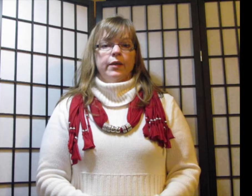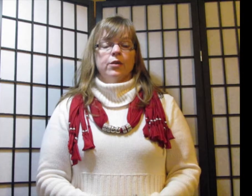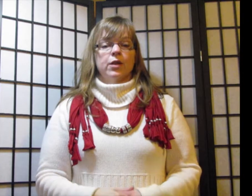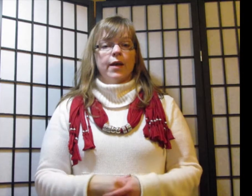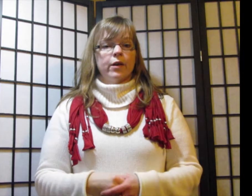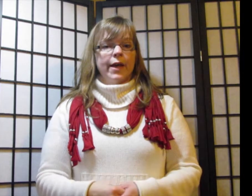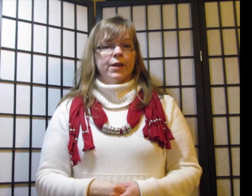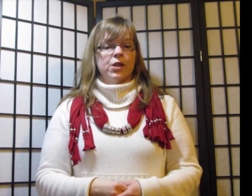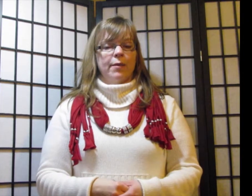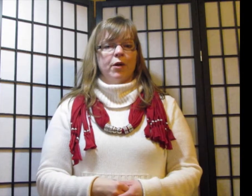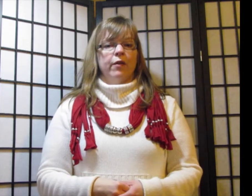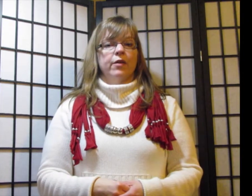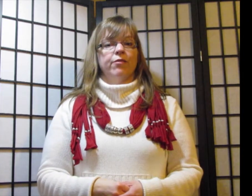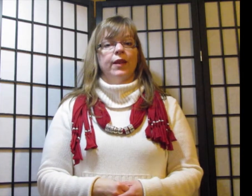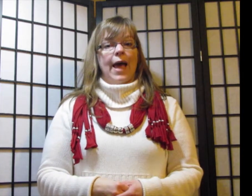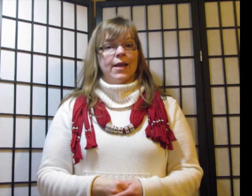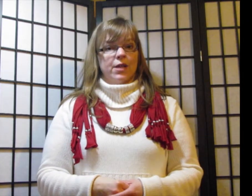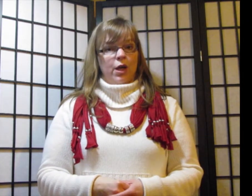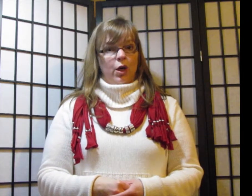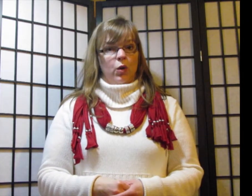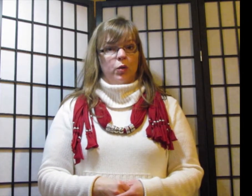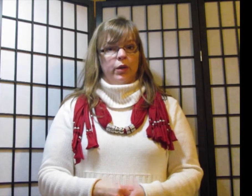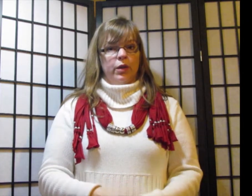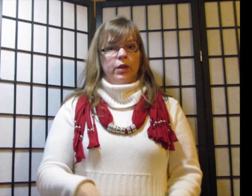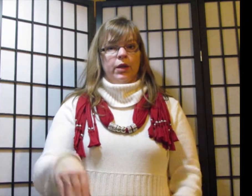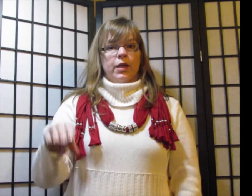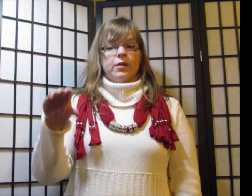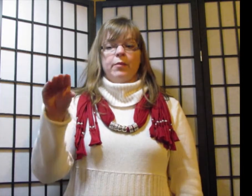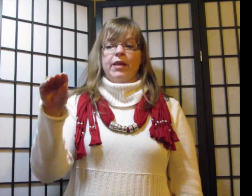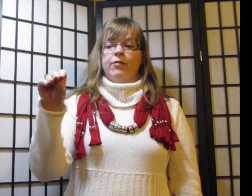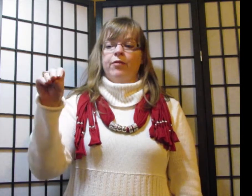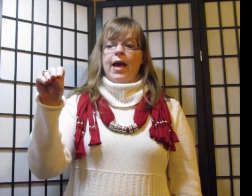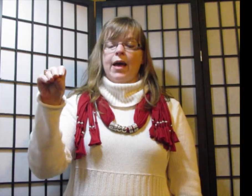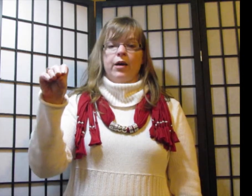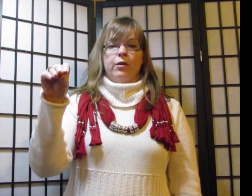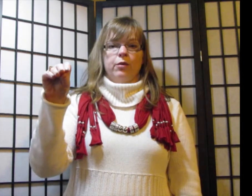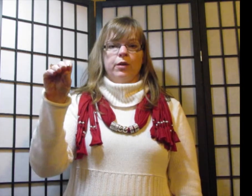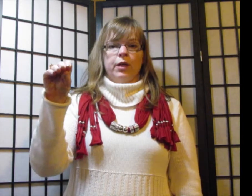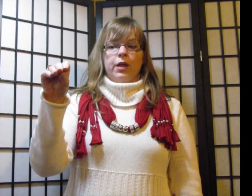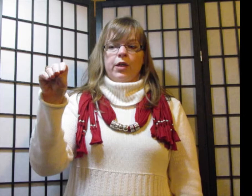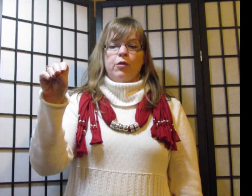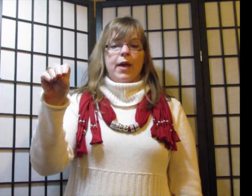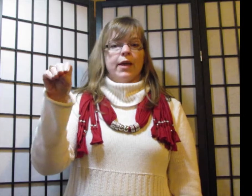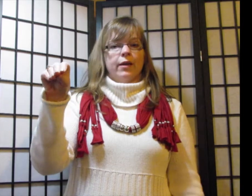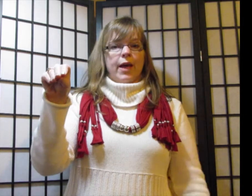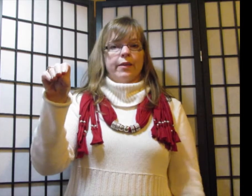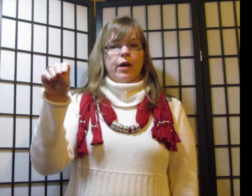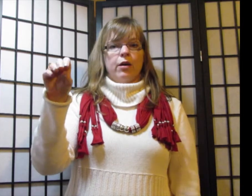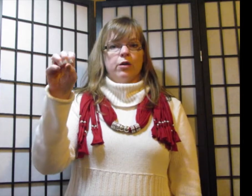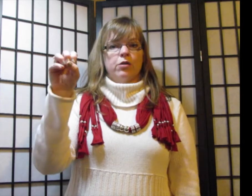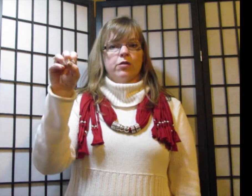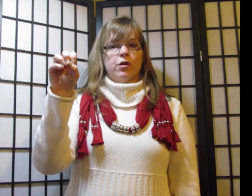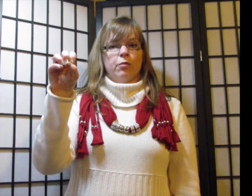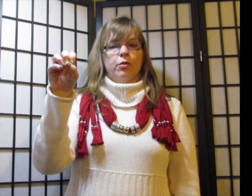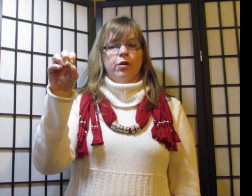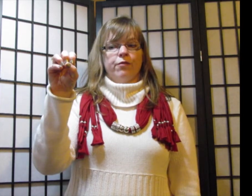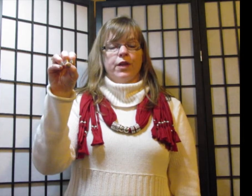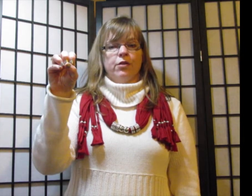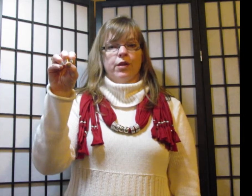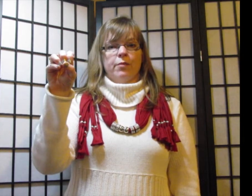There's another hand shape called the flat O. To make the flat O, you make it like the O, you just don't pull your fingers up